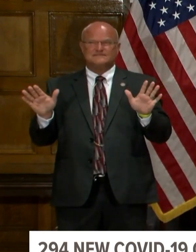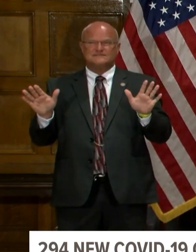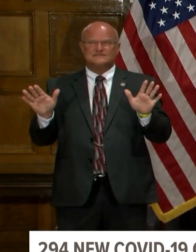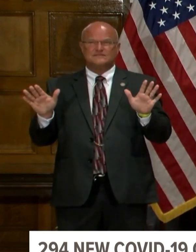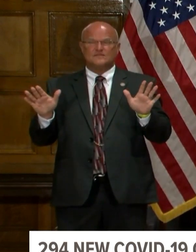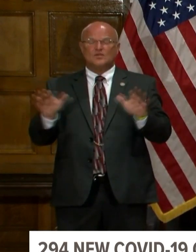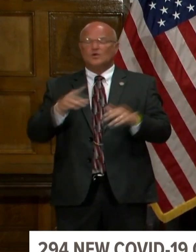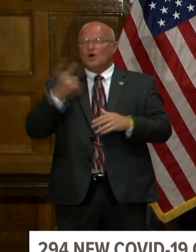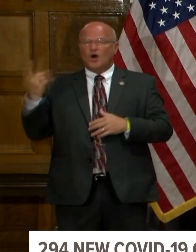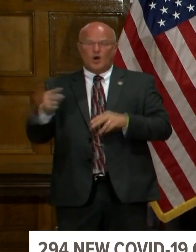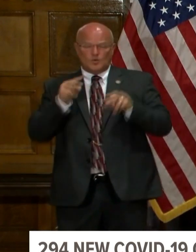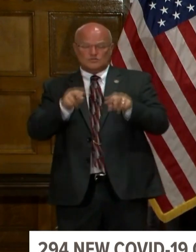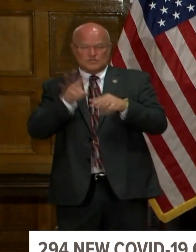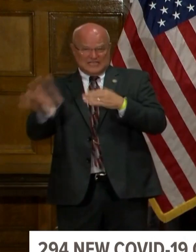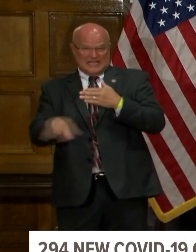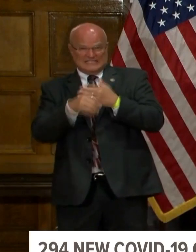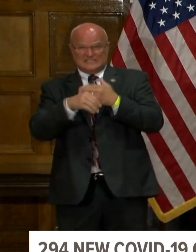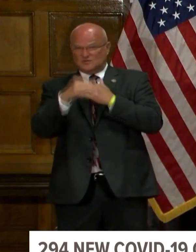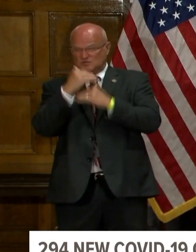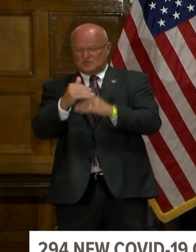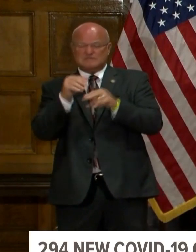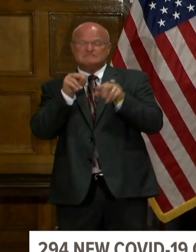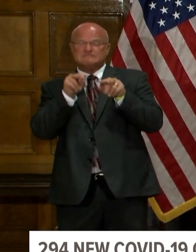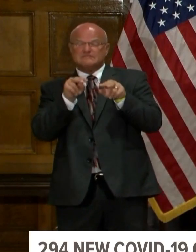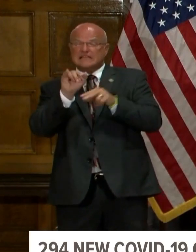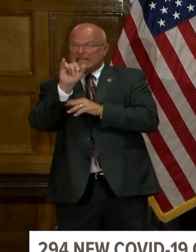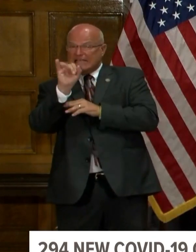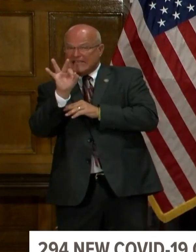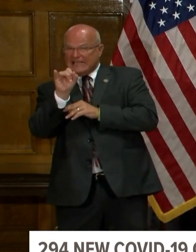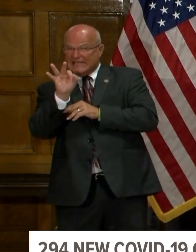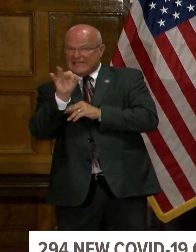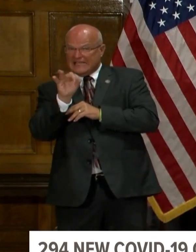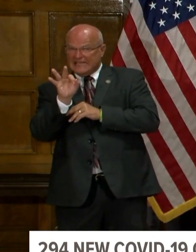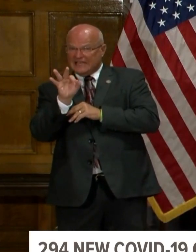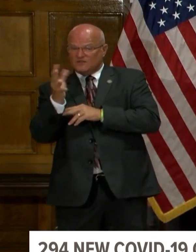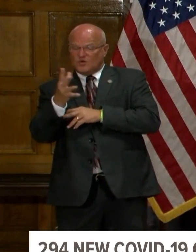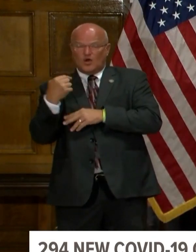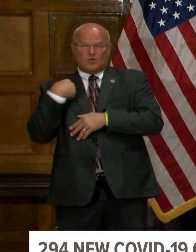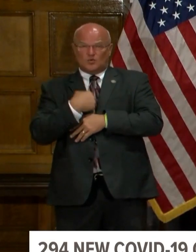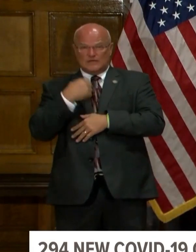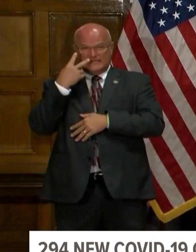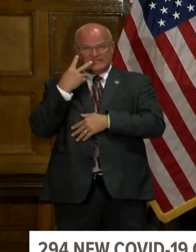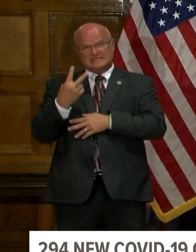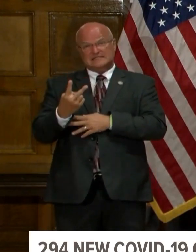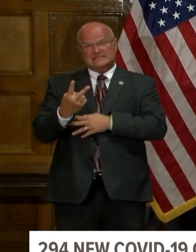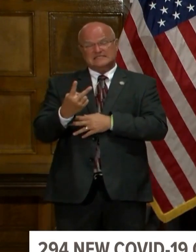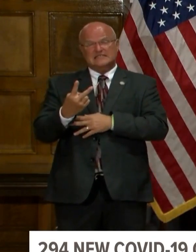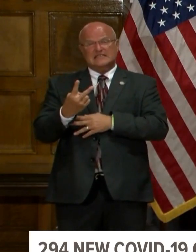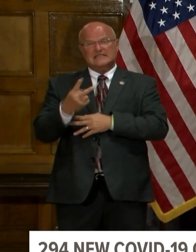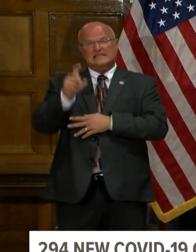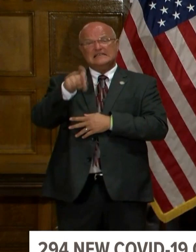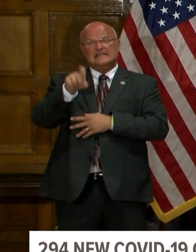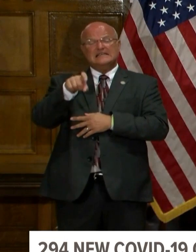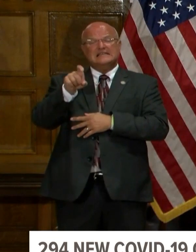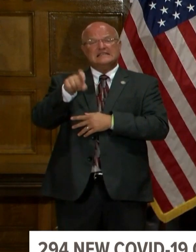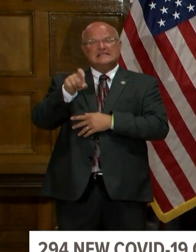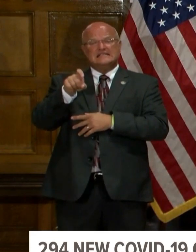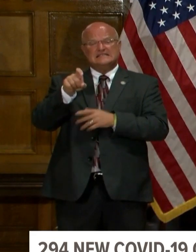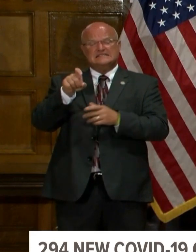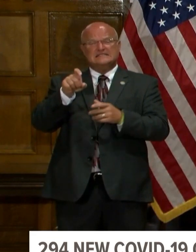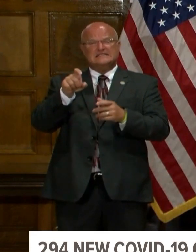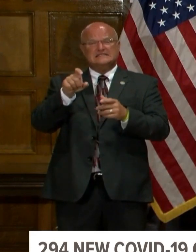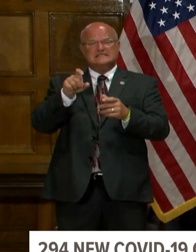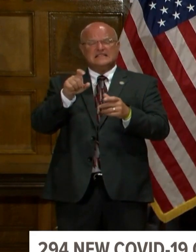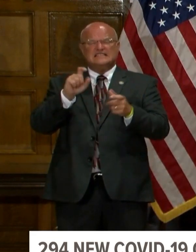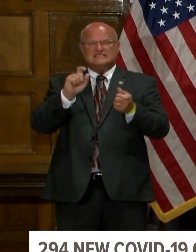we will always look at additional restrictions if what we see needs to and